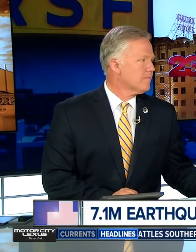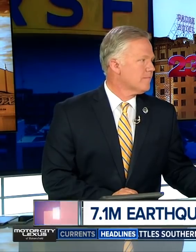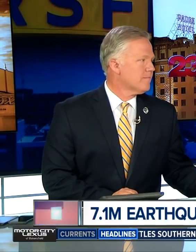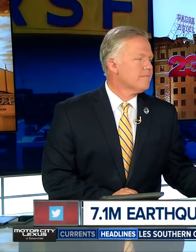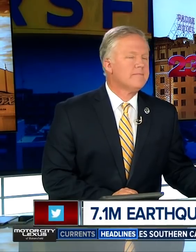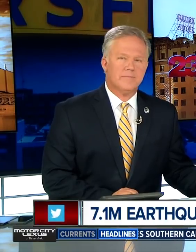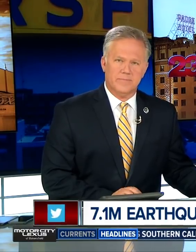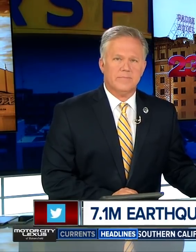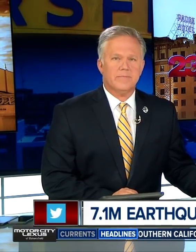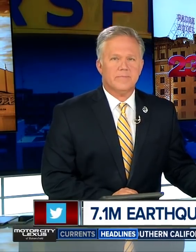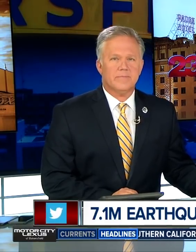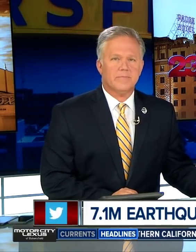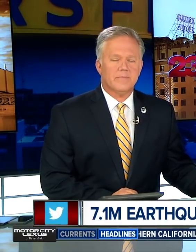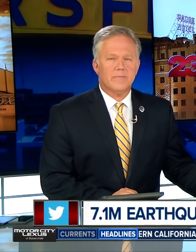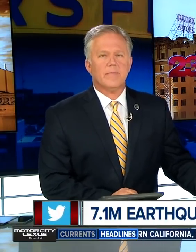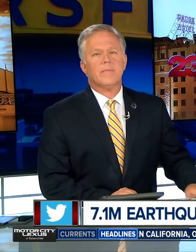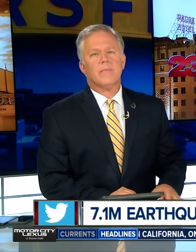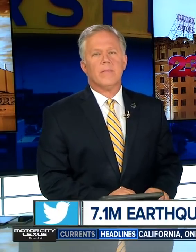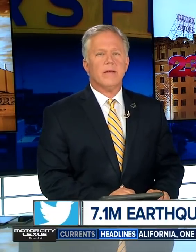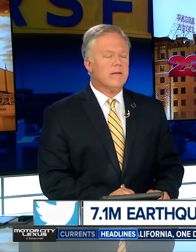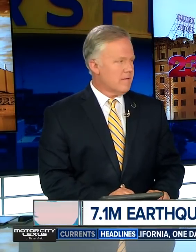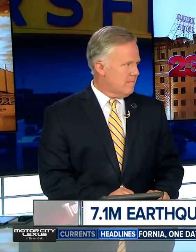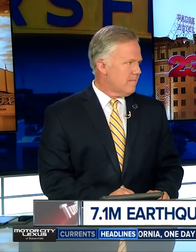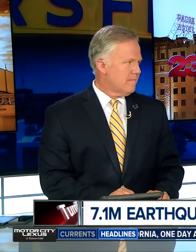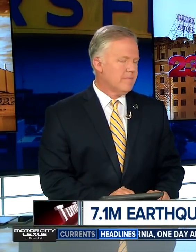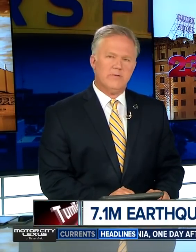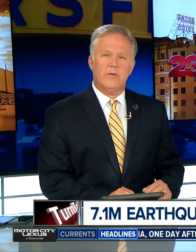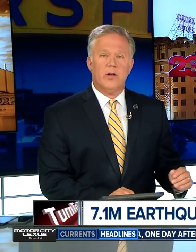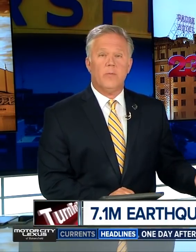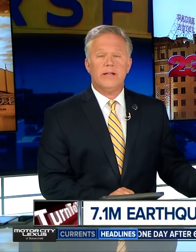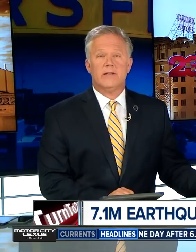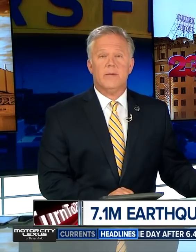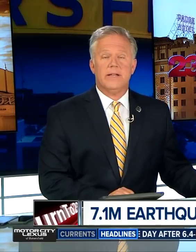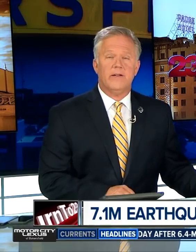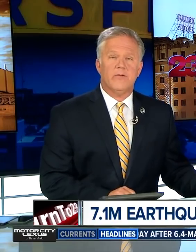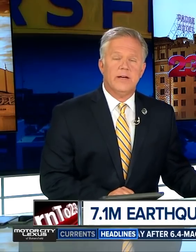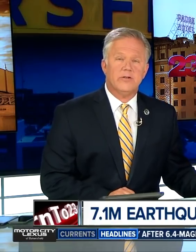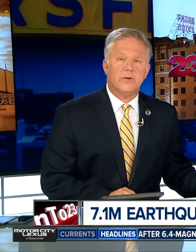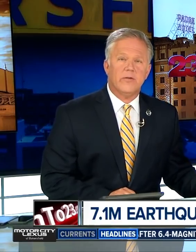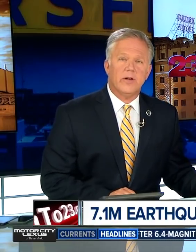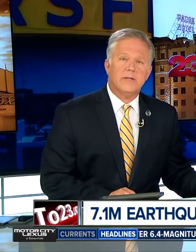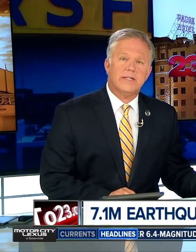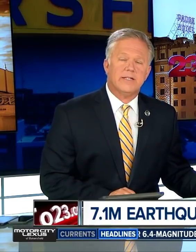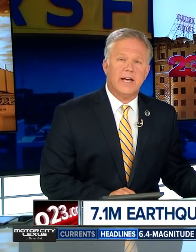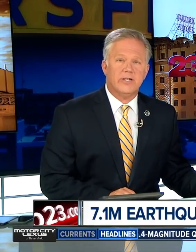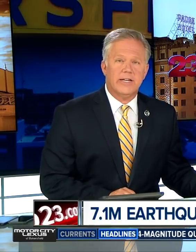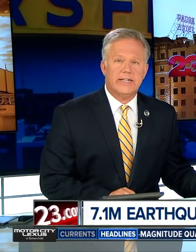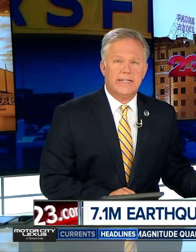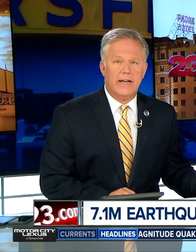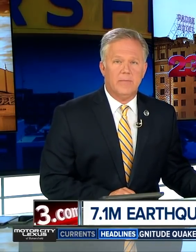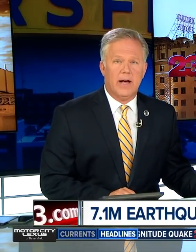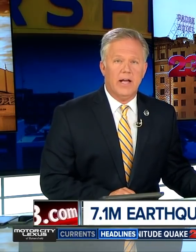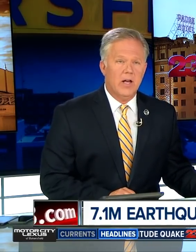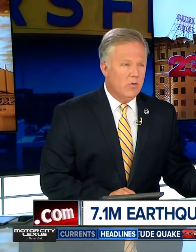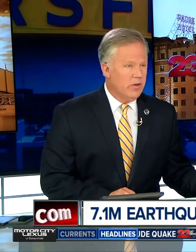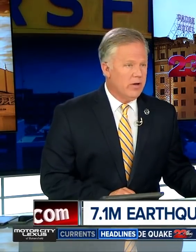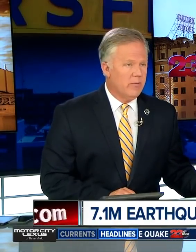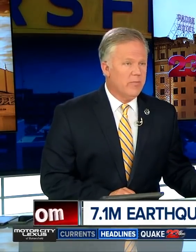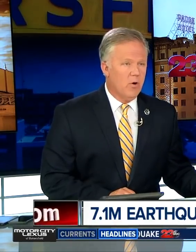there with the latest details on what officials are going to be briefing us on. That's right. We're hoping to get some updated information. 23 ABC Scott Sheehan is standing